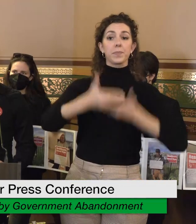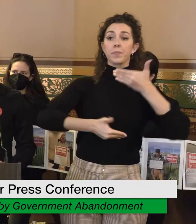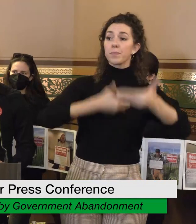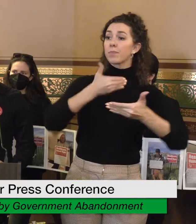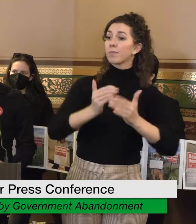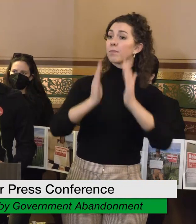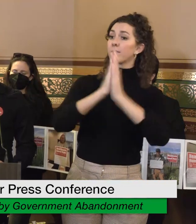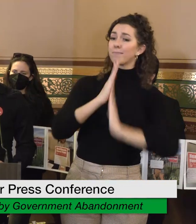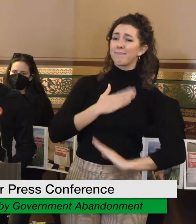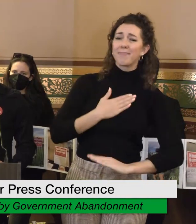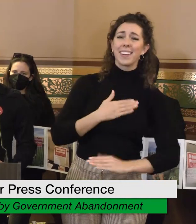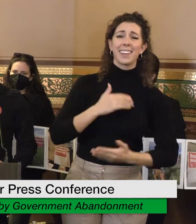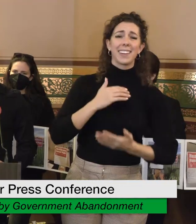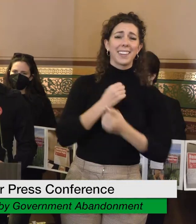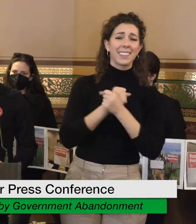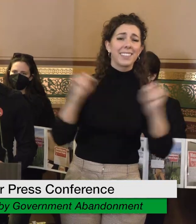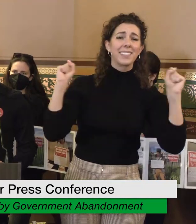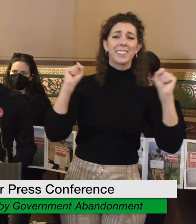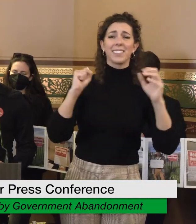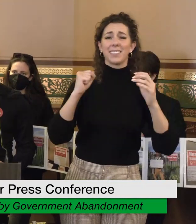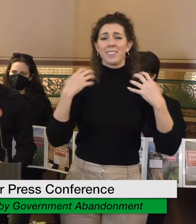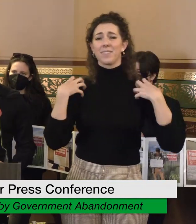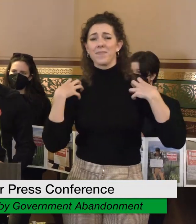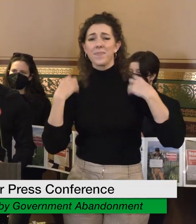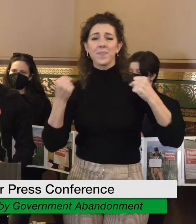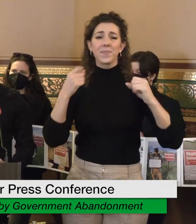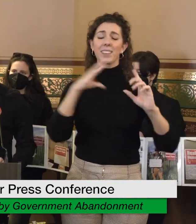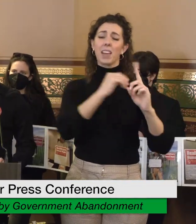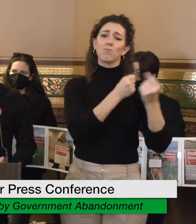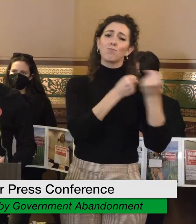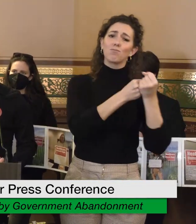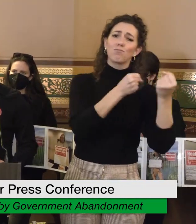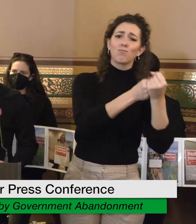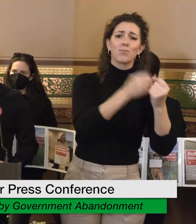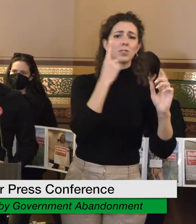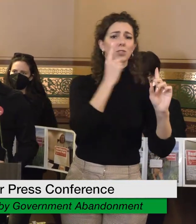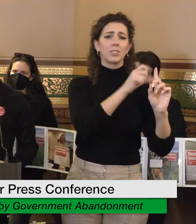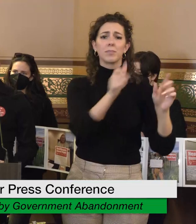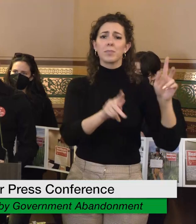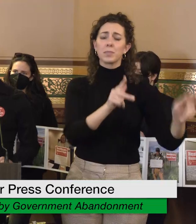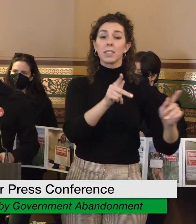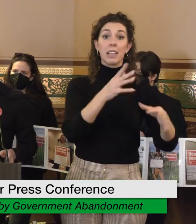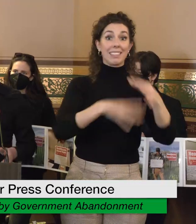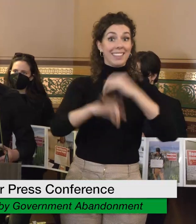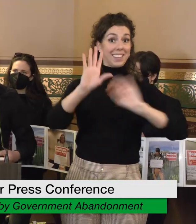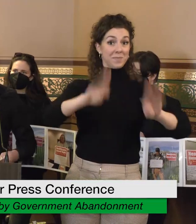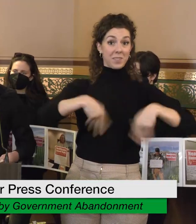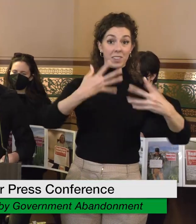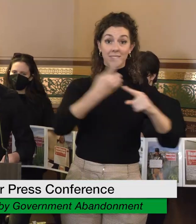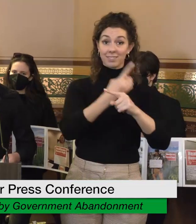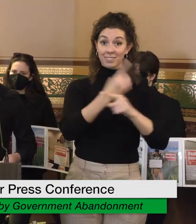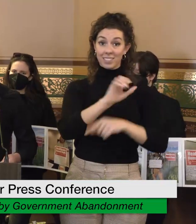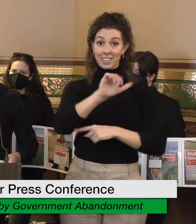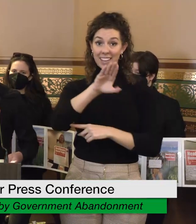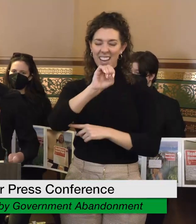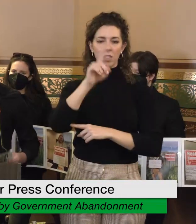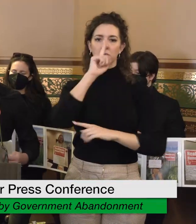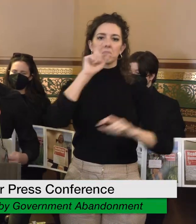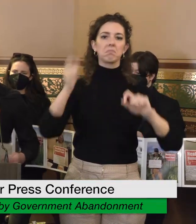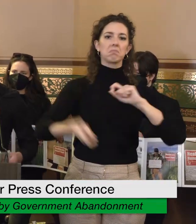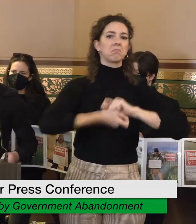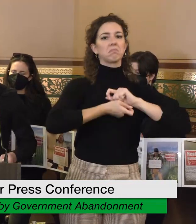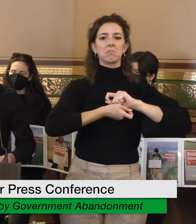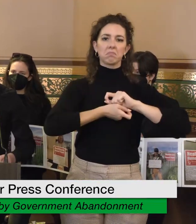my own health and well-being, and for others who were there. Instead of getting me proper care, I was retaliated